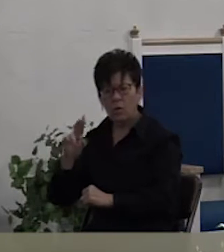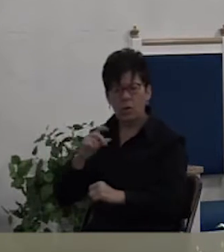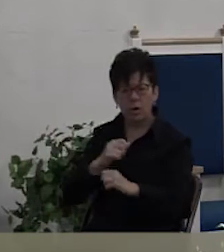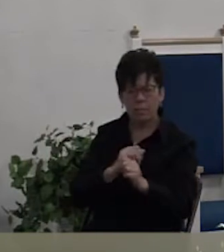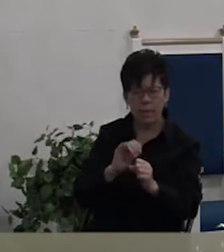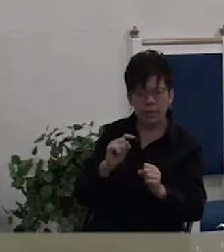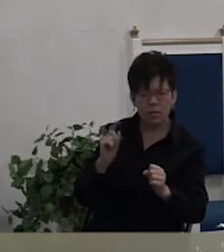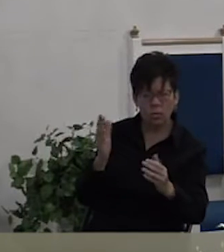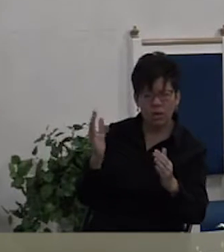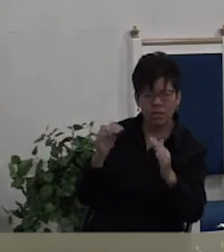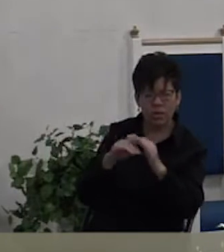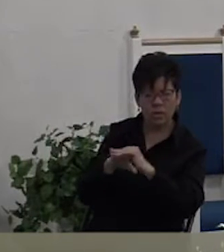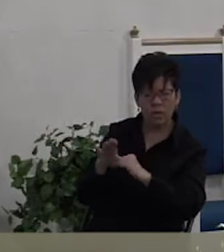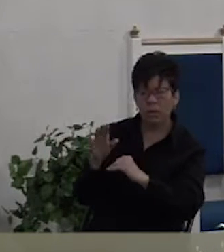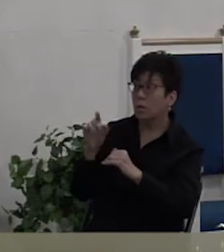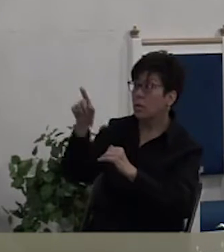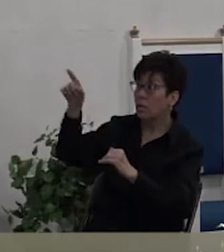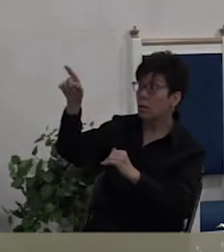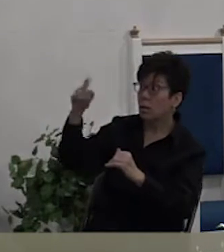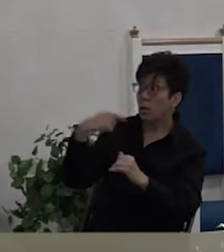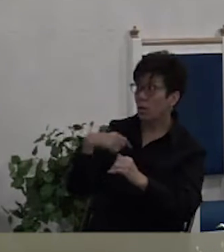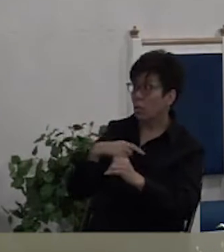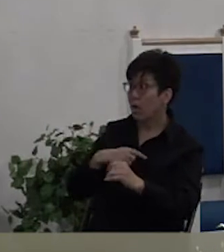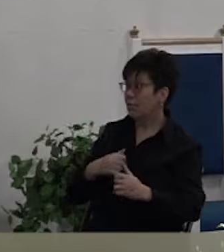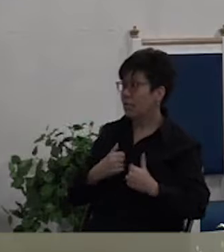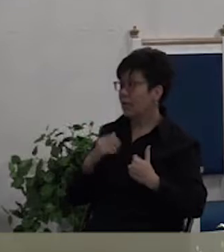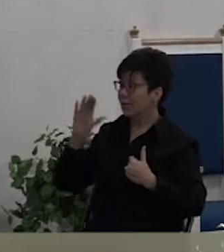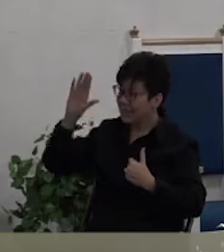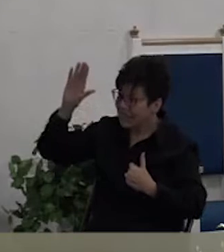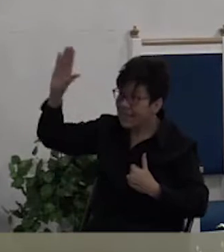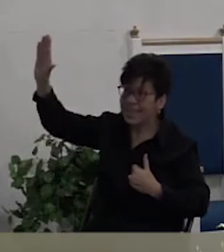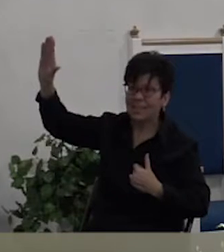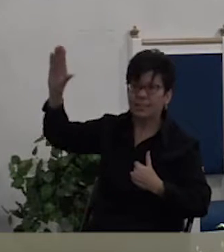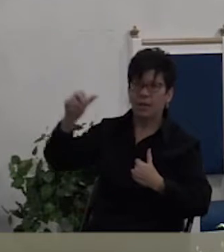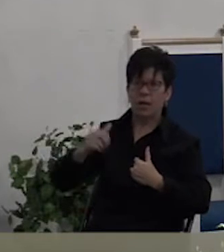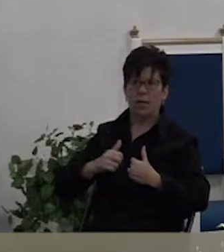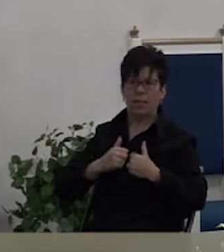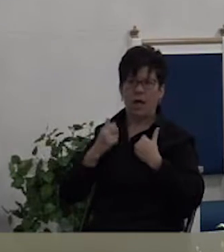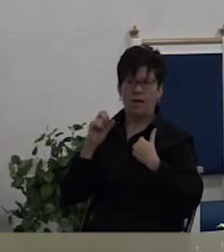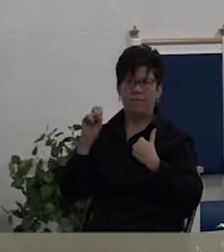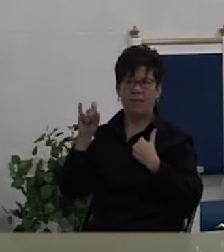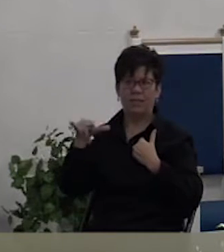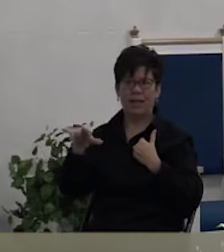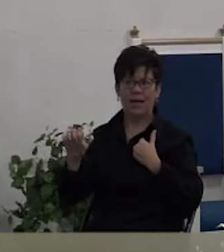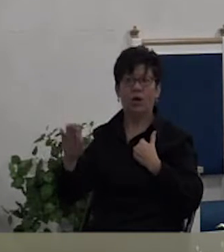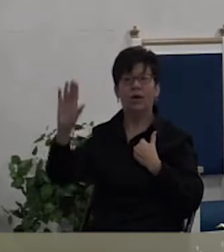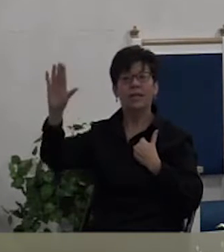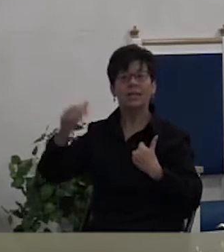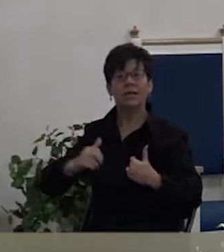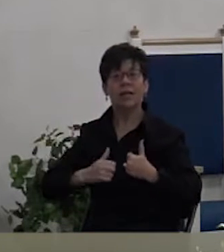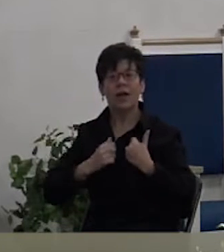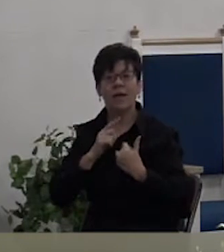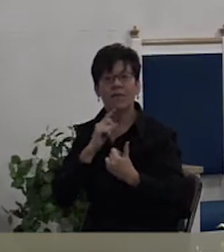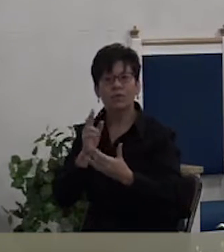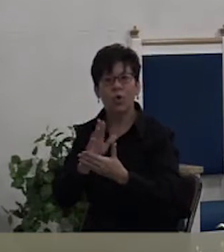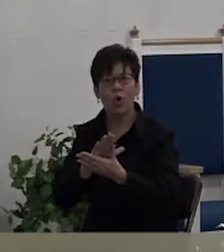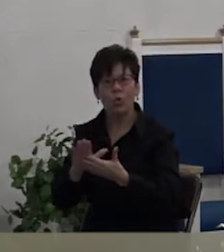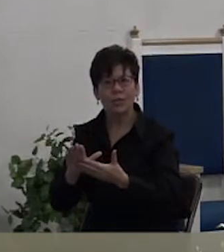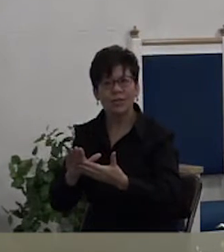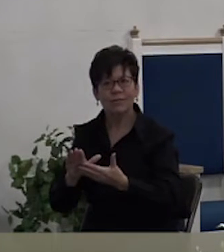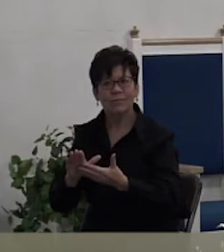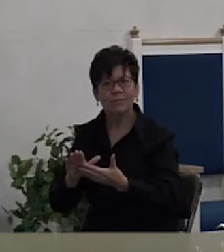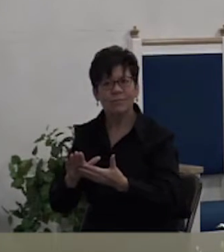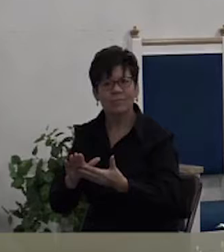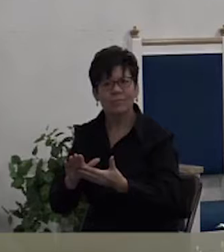heaven? Because if we're going to make it to heaven, we got to live God's lifestyle. His life is holy. That's